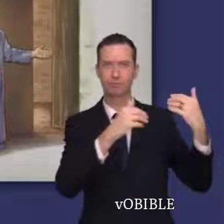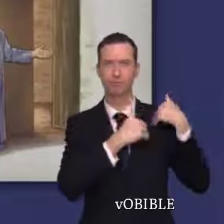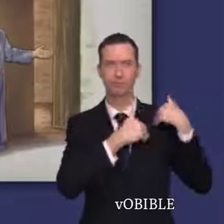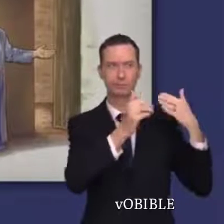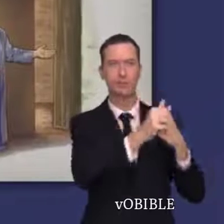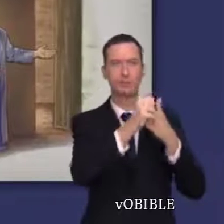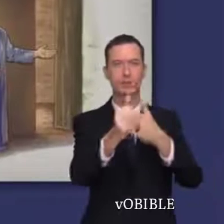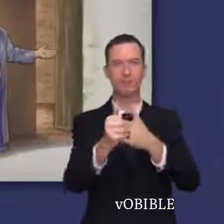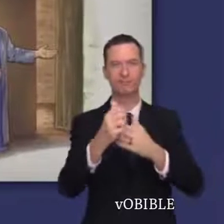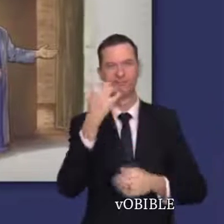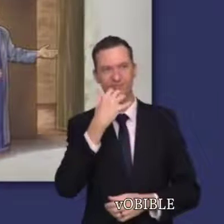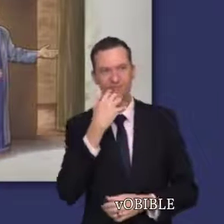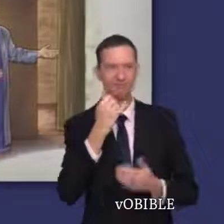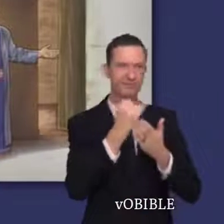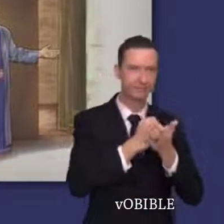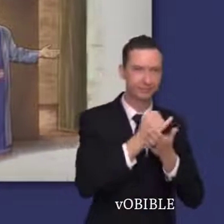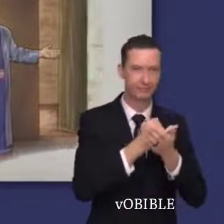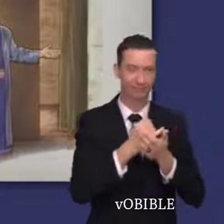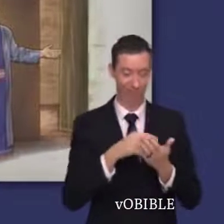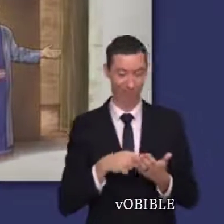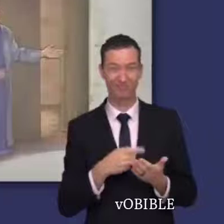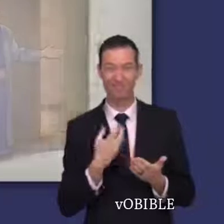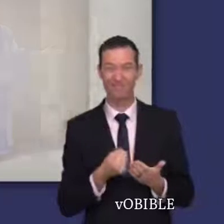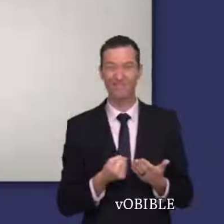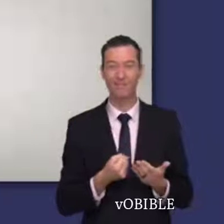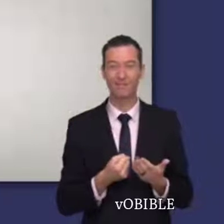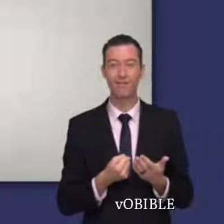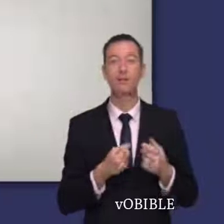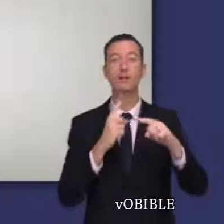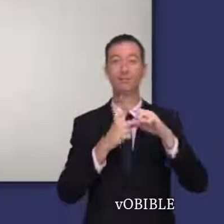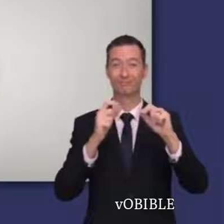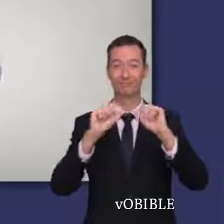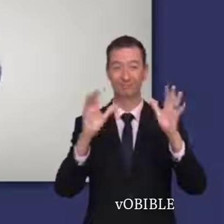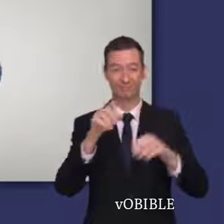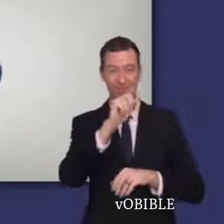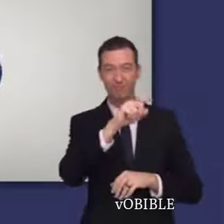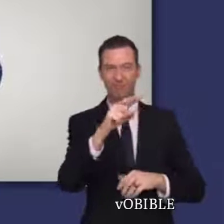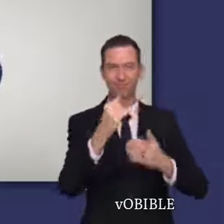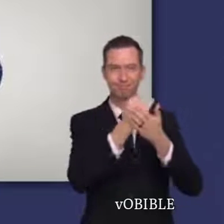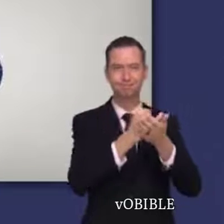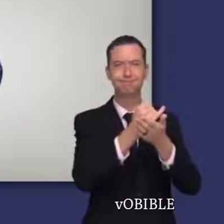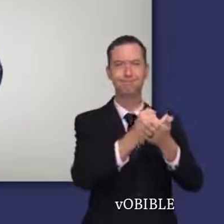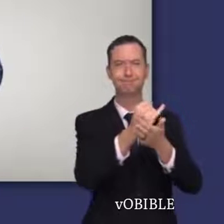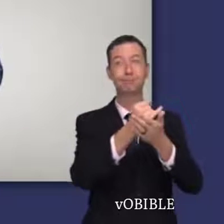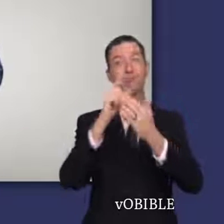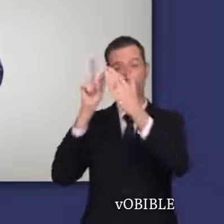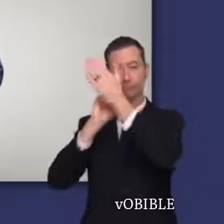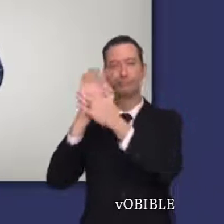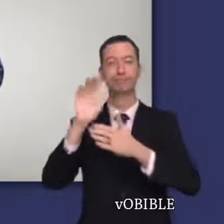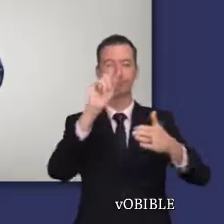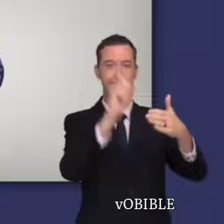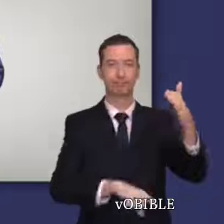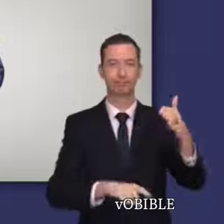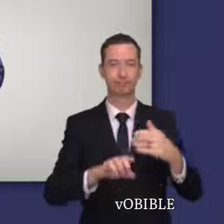of Israel's great leaders are openly exposed. We also see that truly repentant sinners,